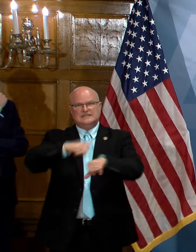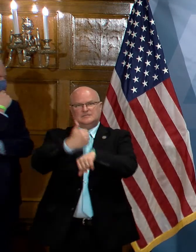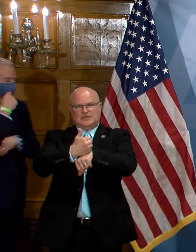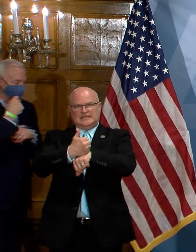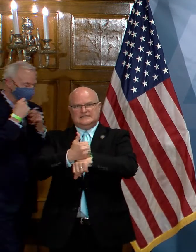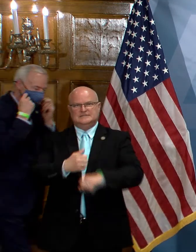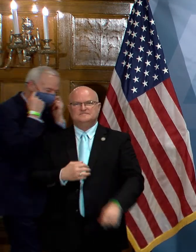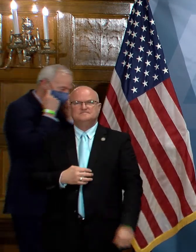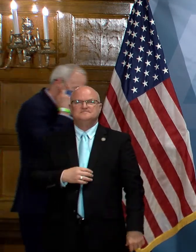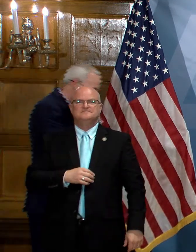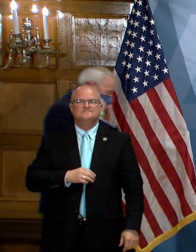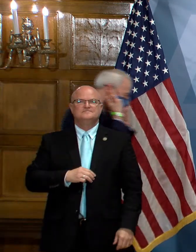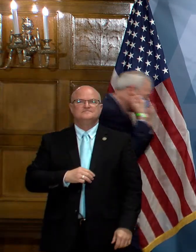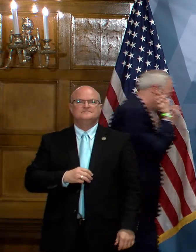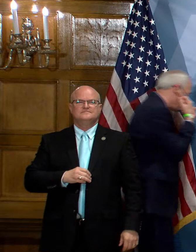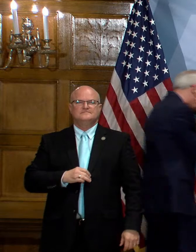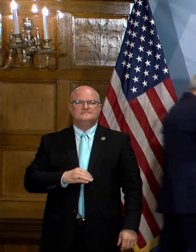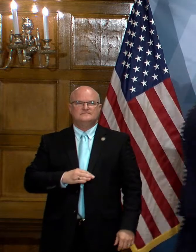place.